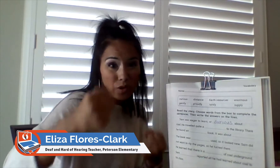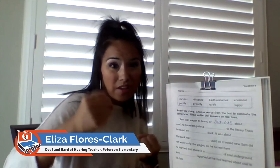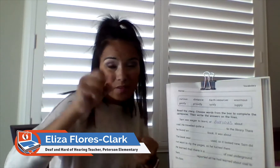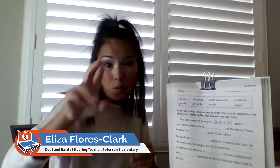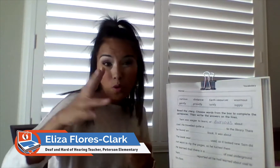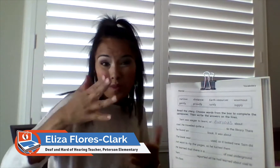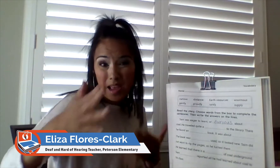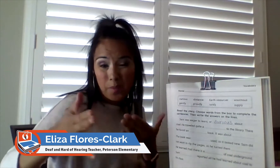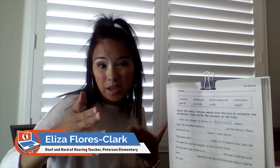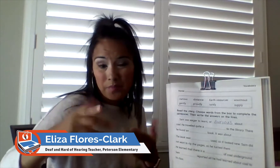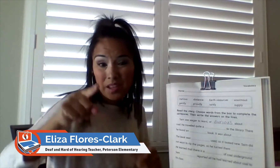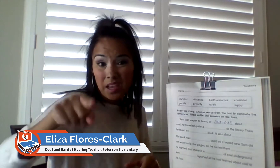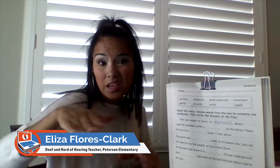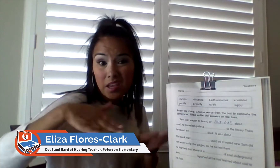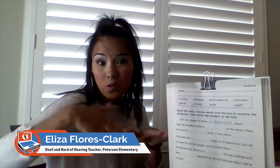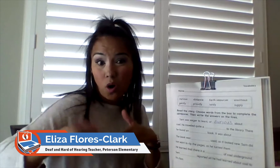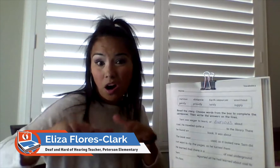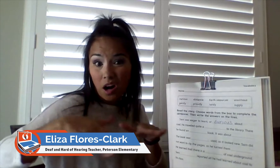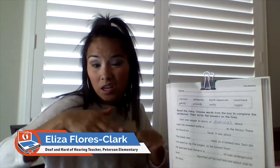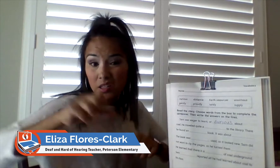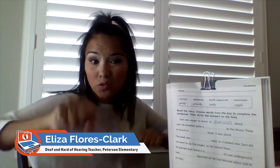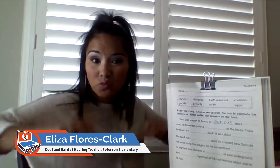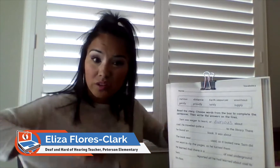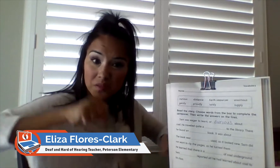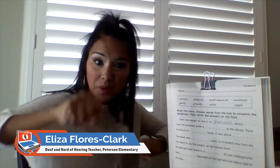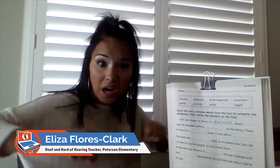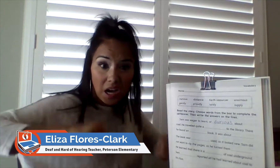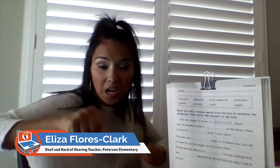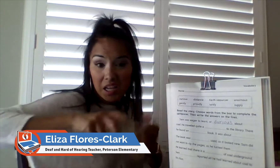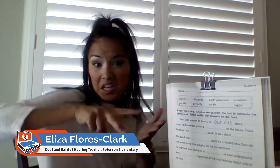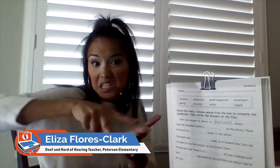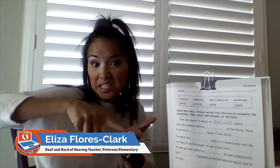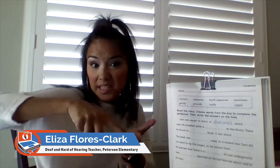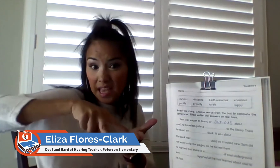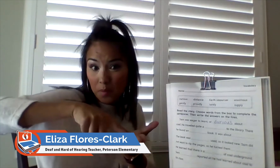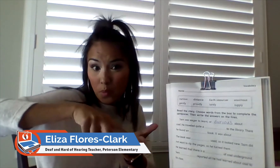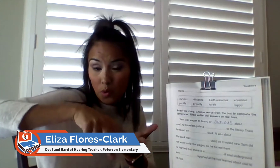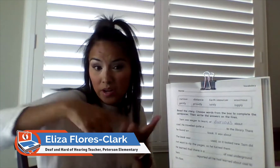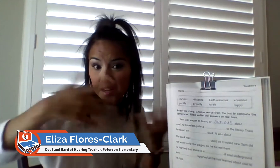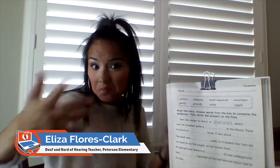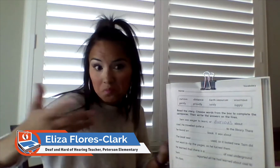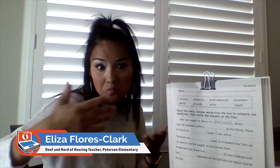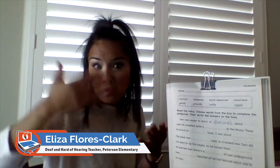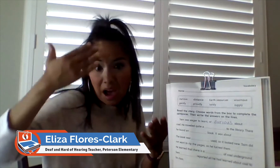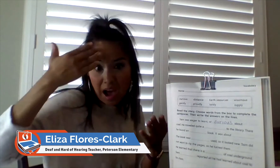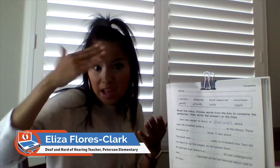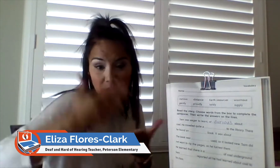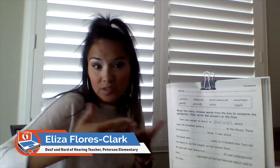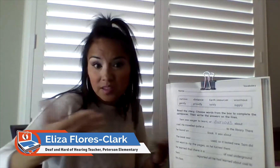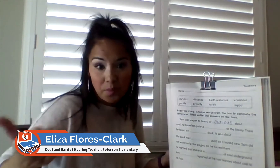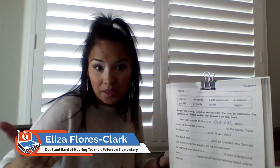him, or maybe he walked, rode his bike, skateboarded, I don't know, something.